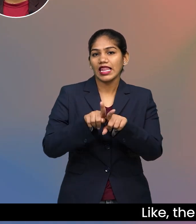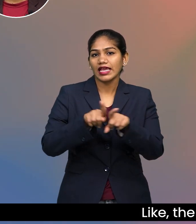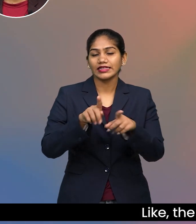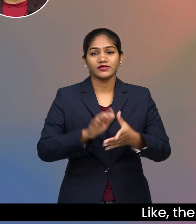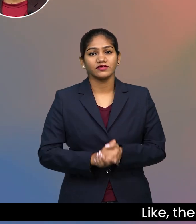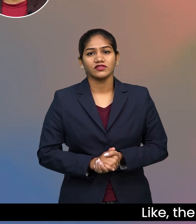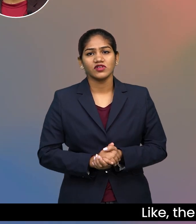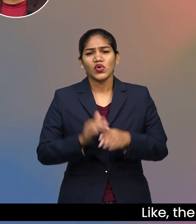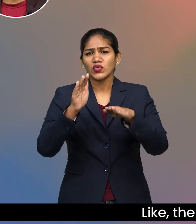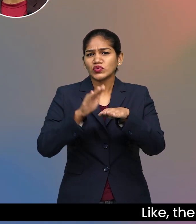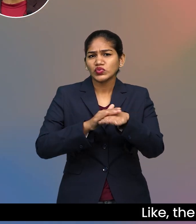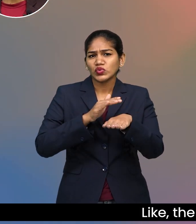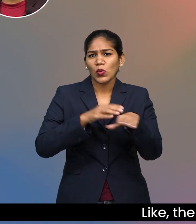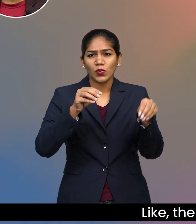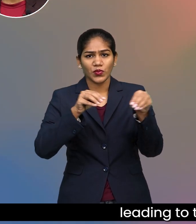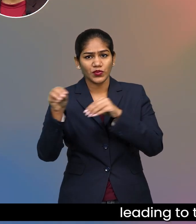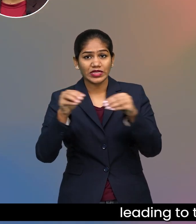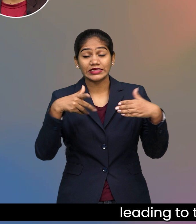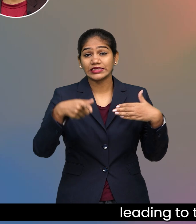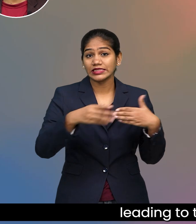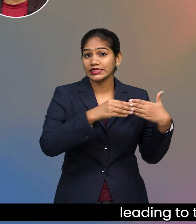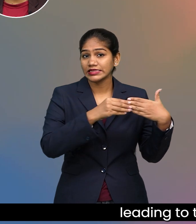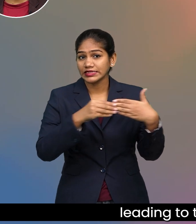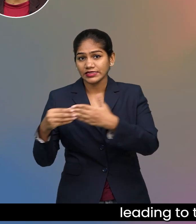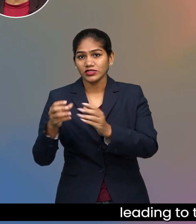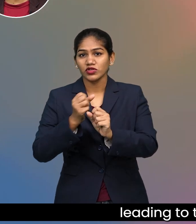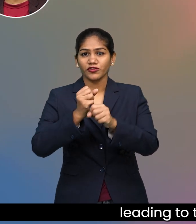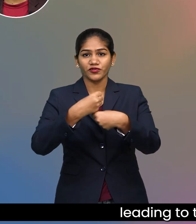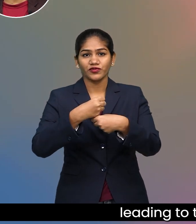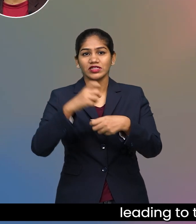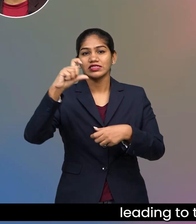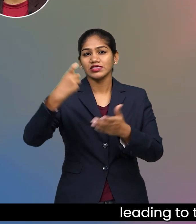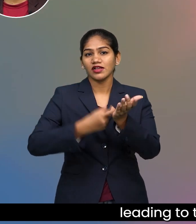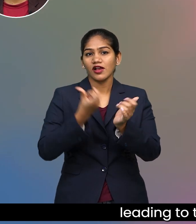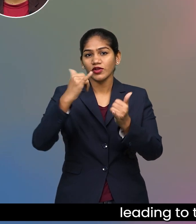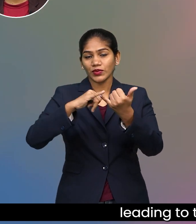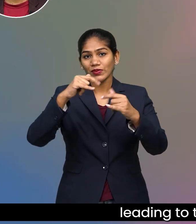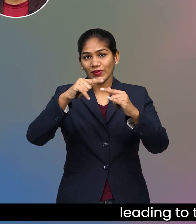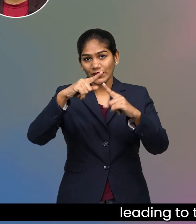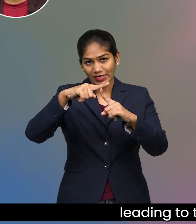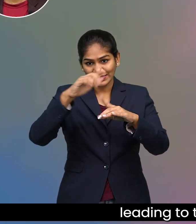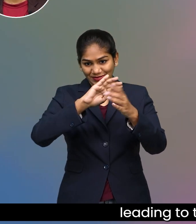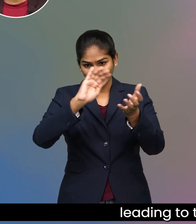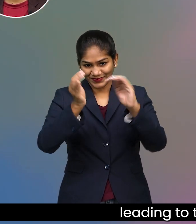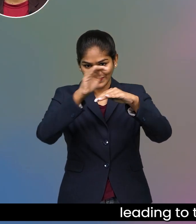like the very slow movements leading to the formation of the crust.